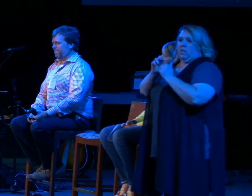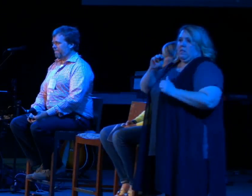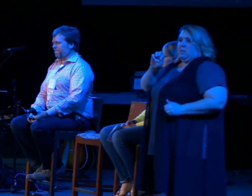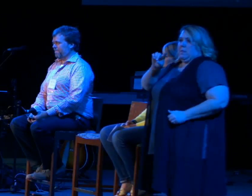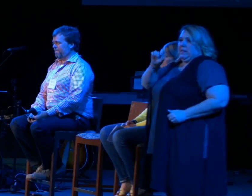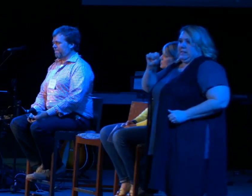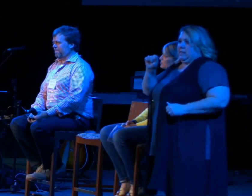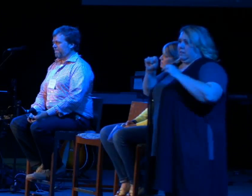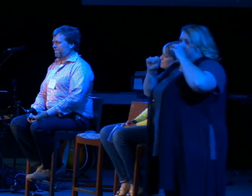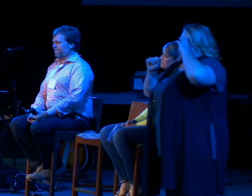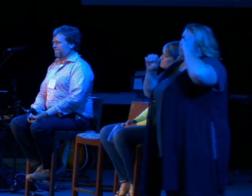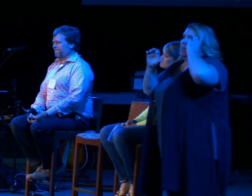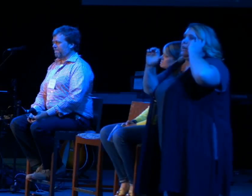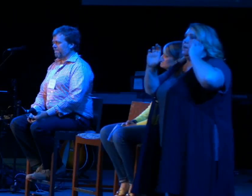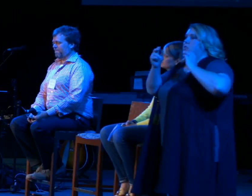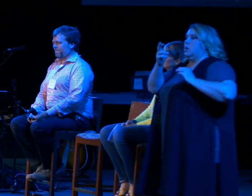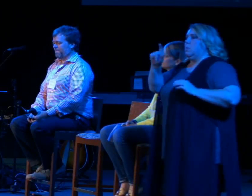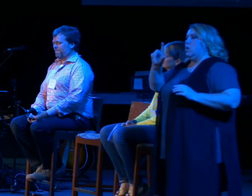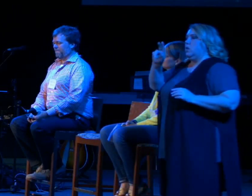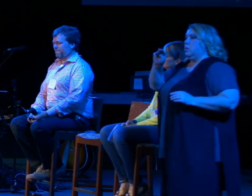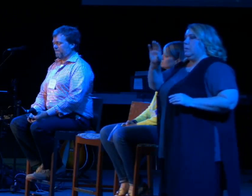Houston. And